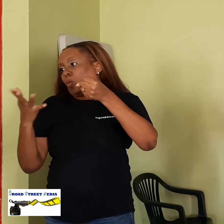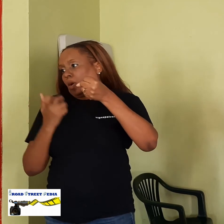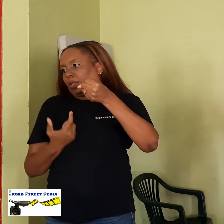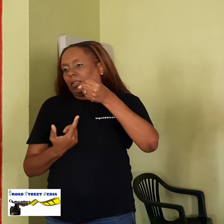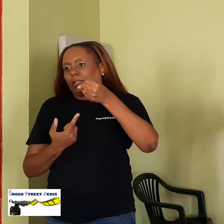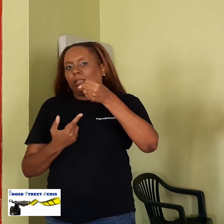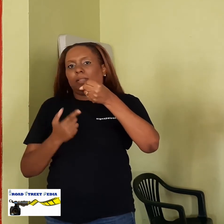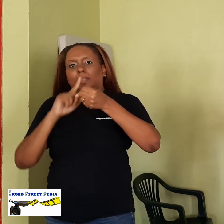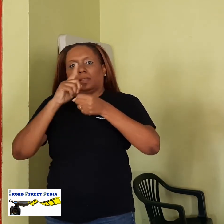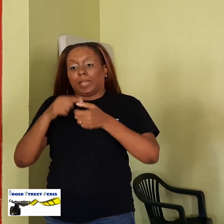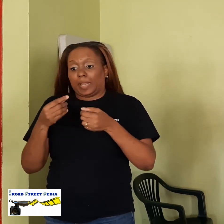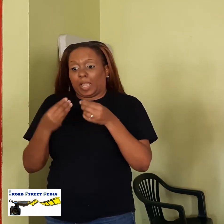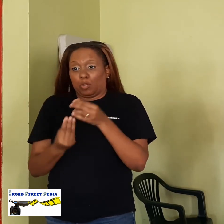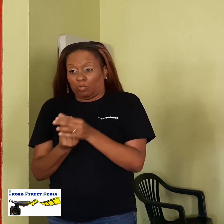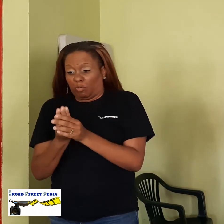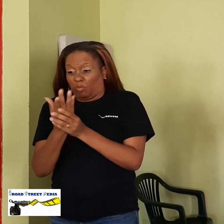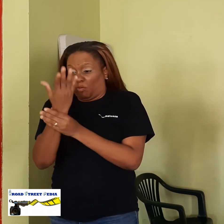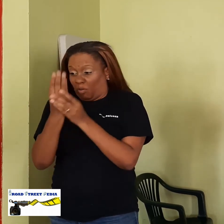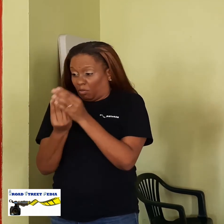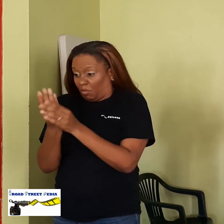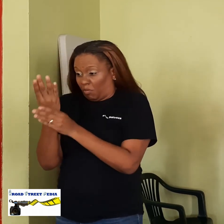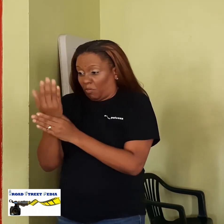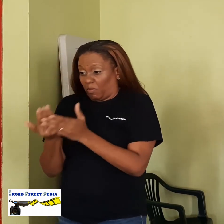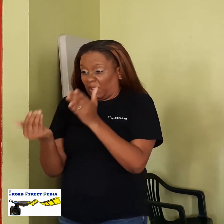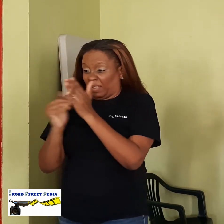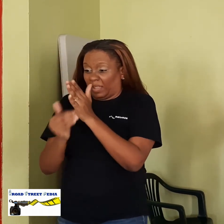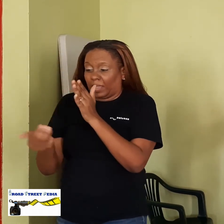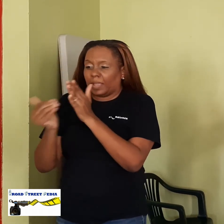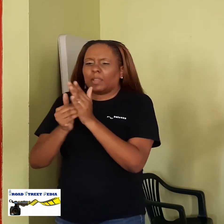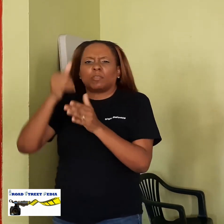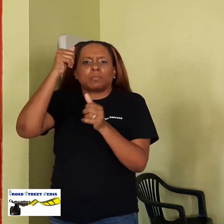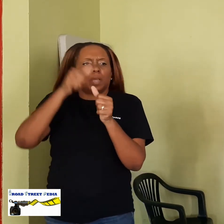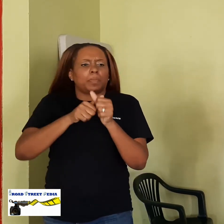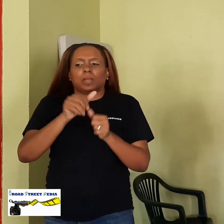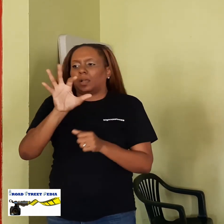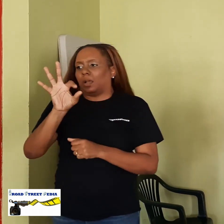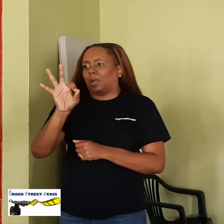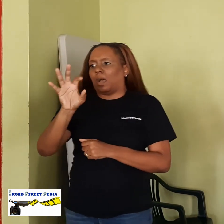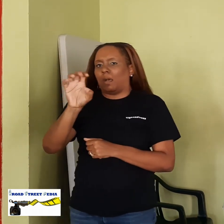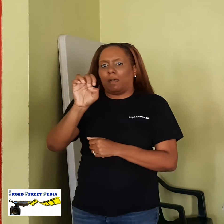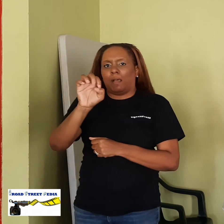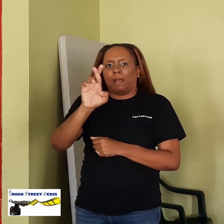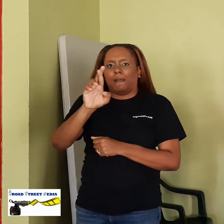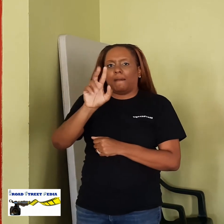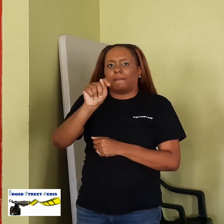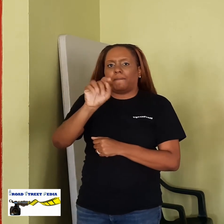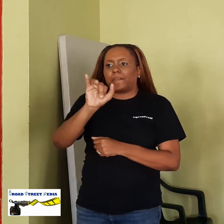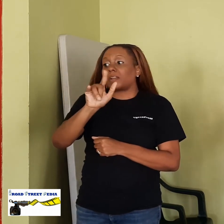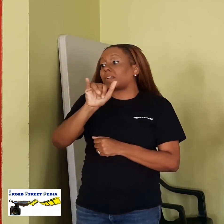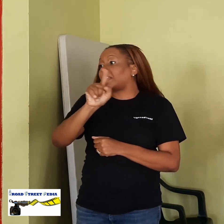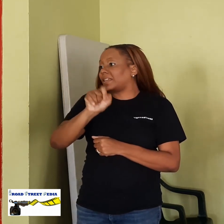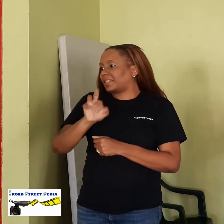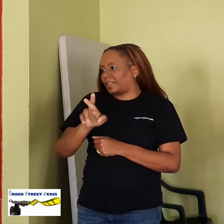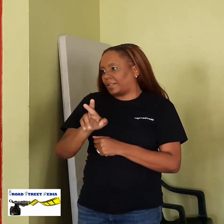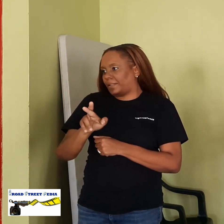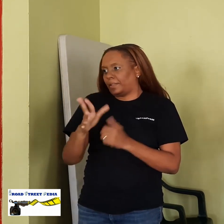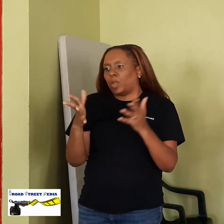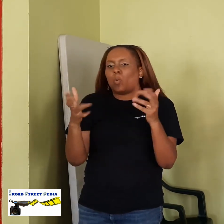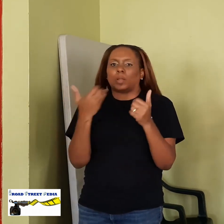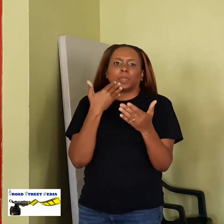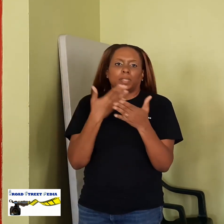grows back again as you put your fertilizer, in this case chive, so you want a good balance